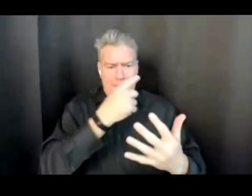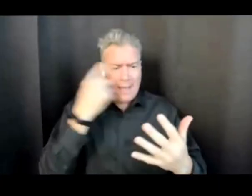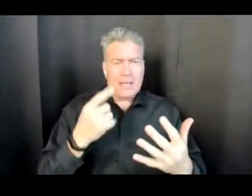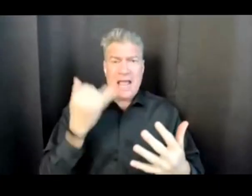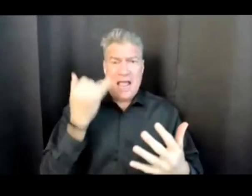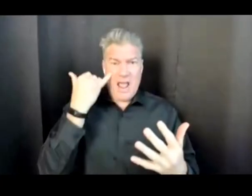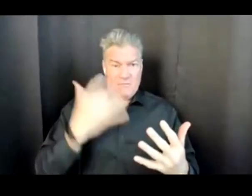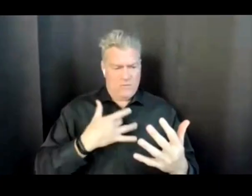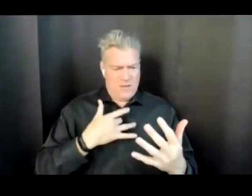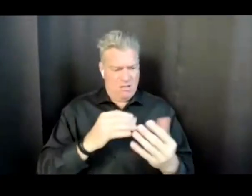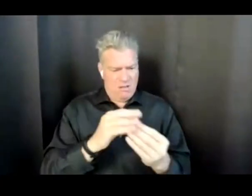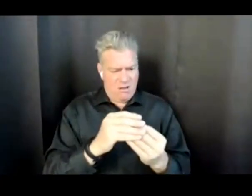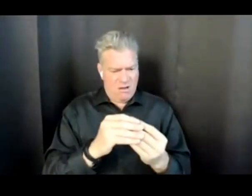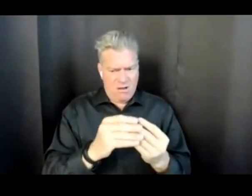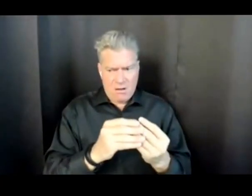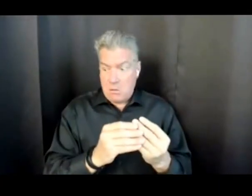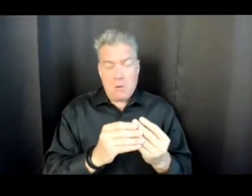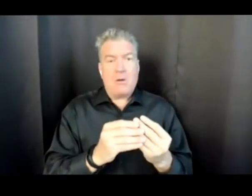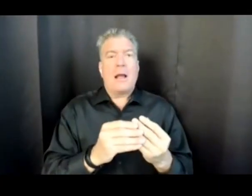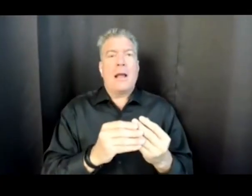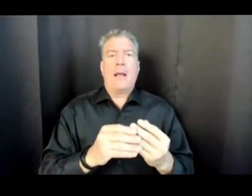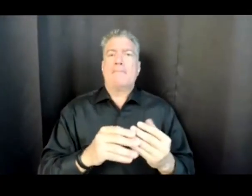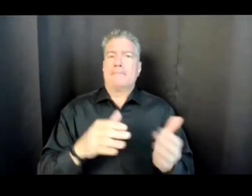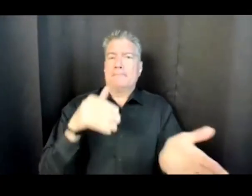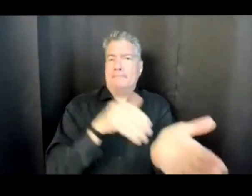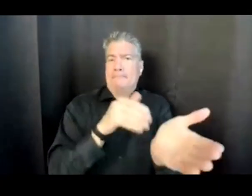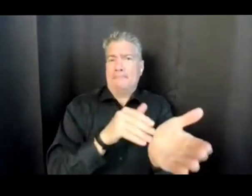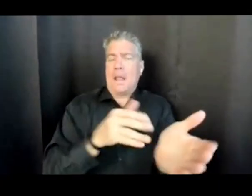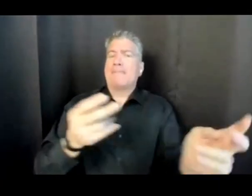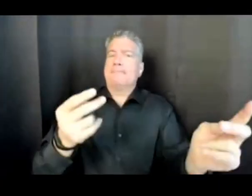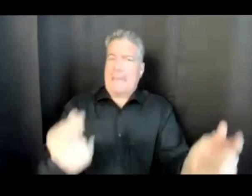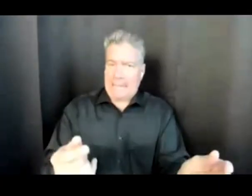immediately. If medical help is not available, get